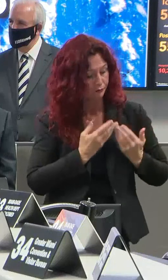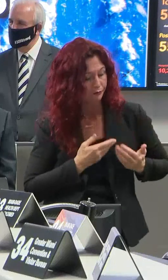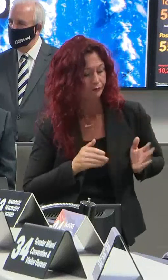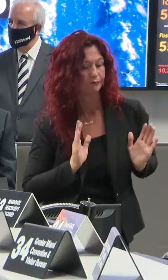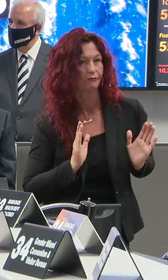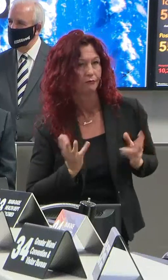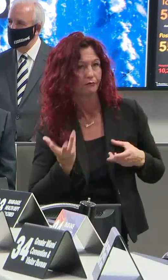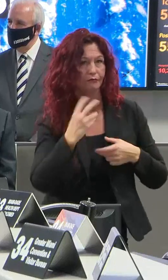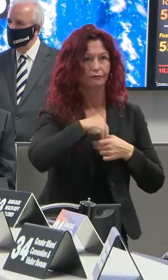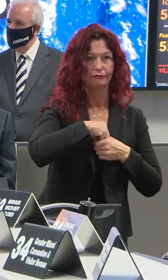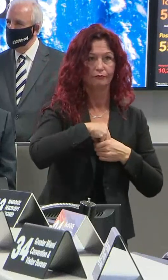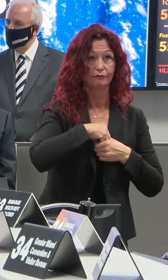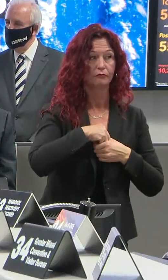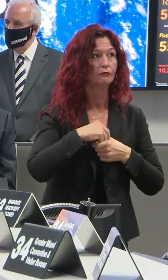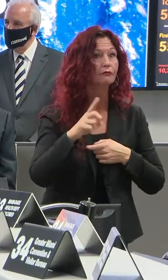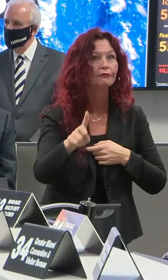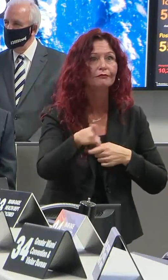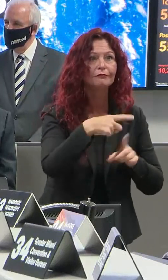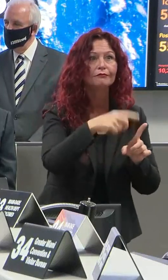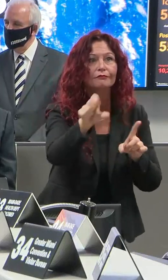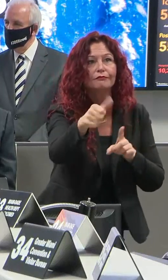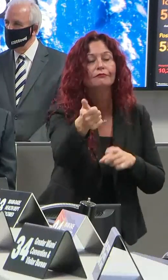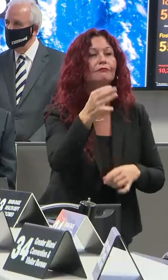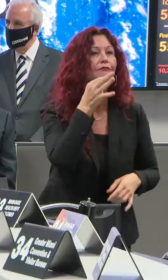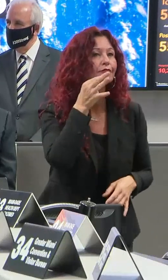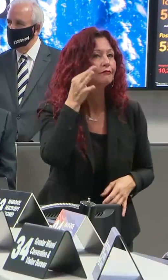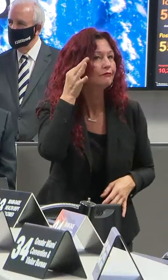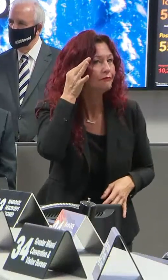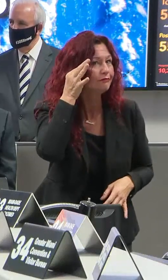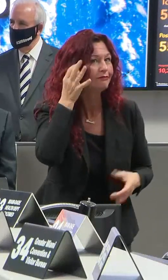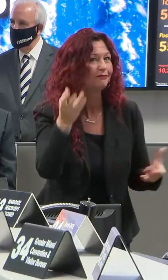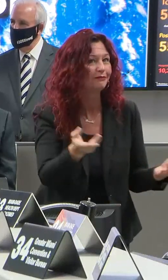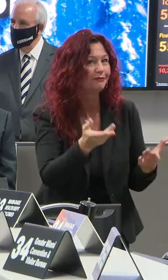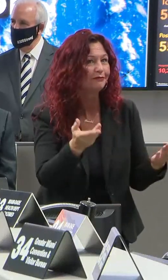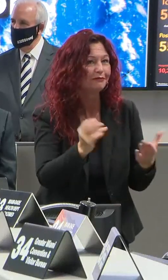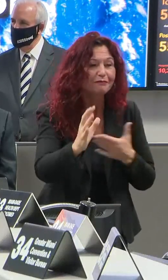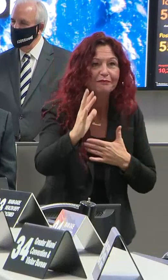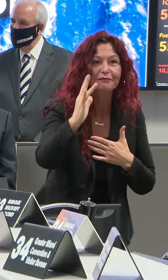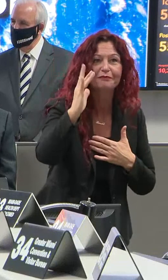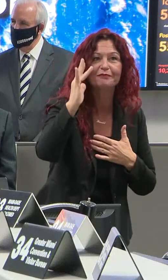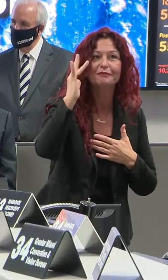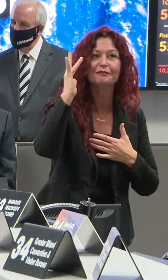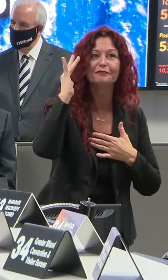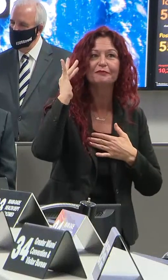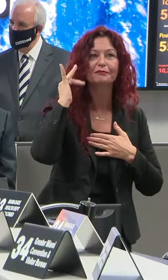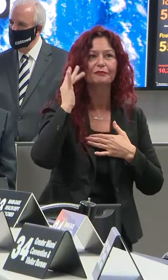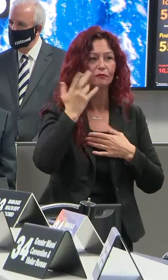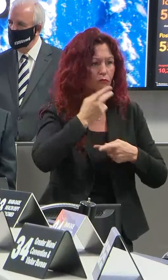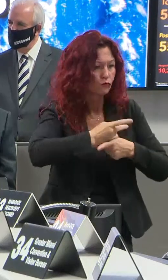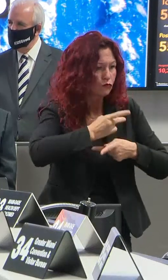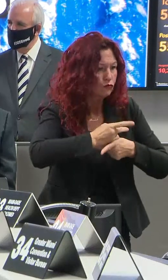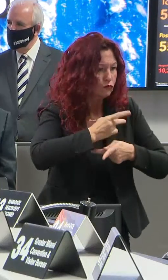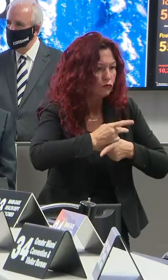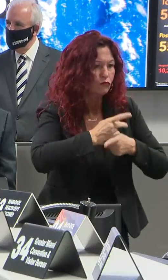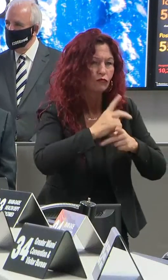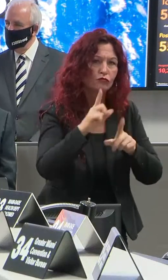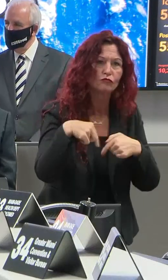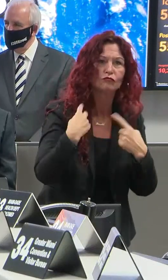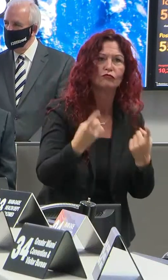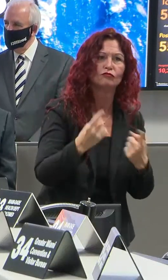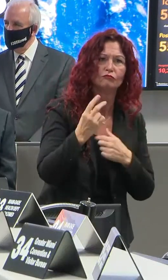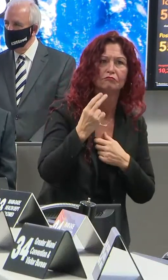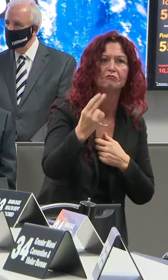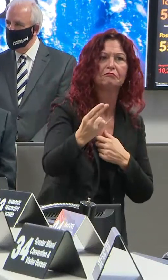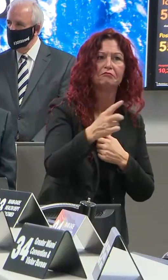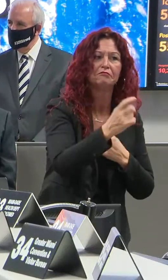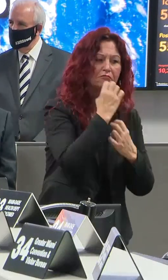and Miccosukee tribe. And of course, our influx of those seeking freedom from tyranny and death from the despotic governments of some